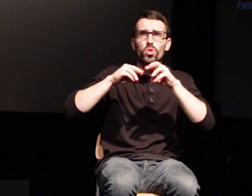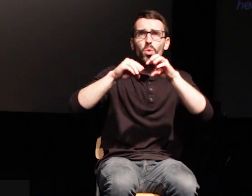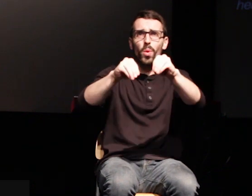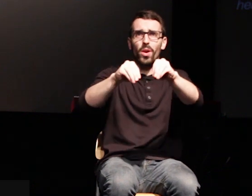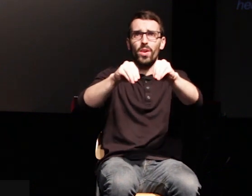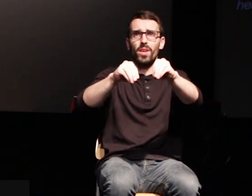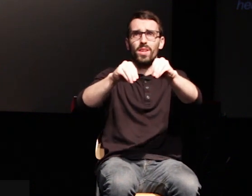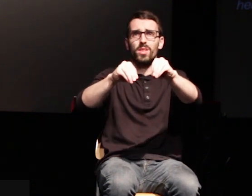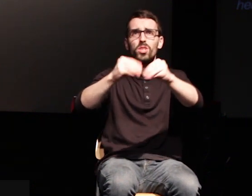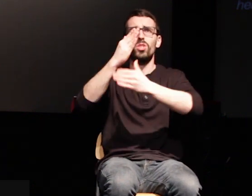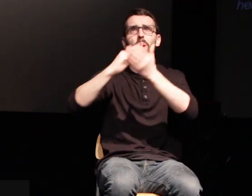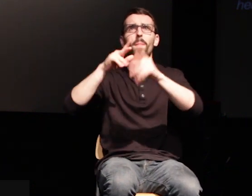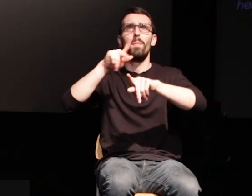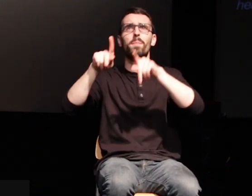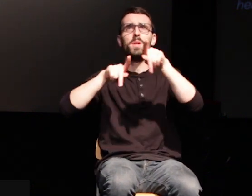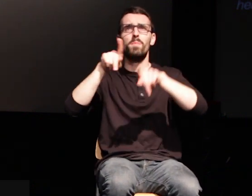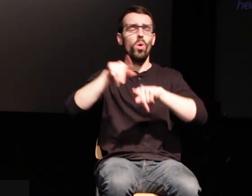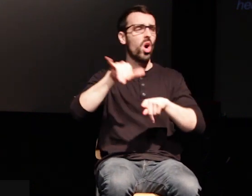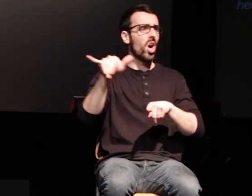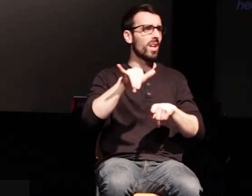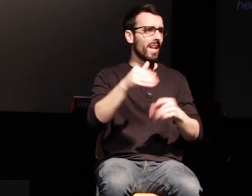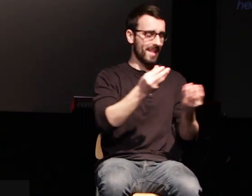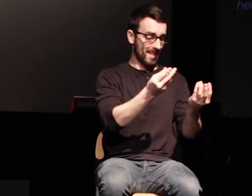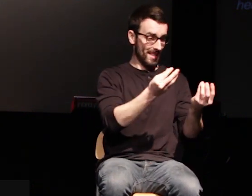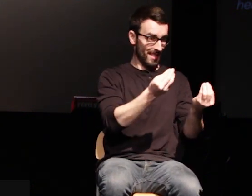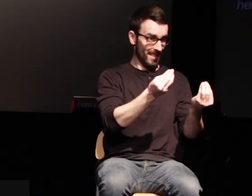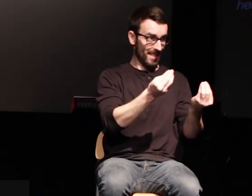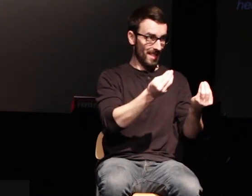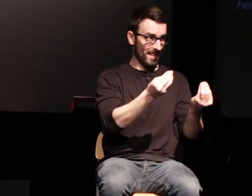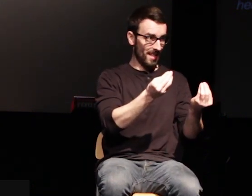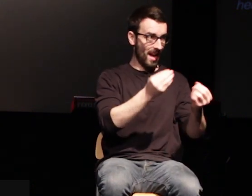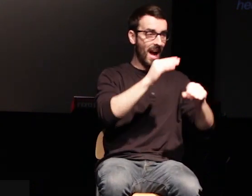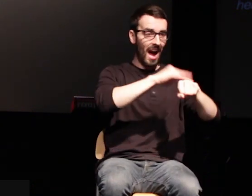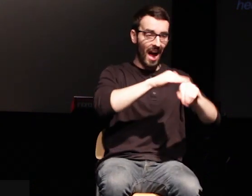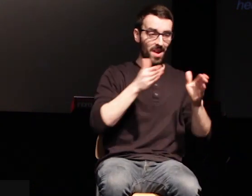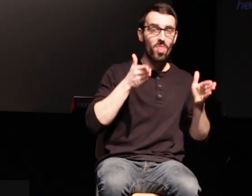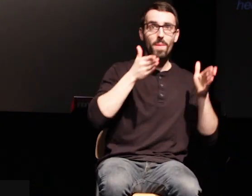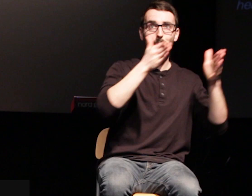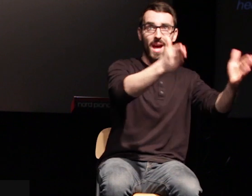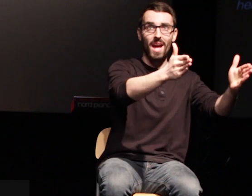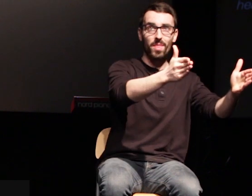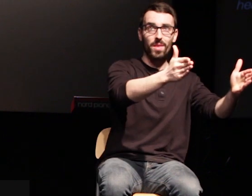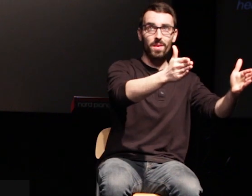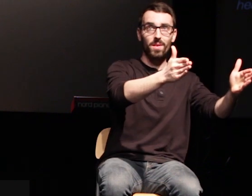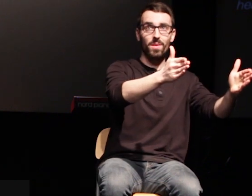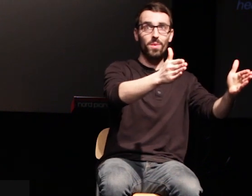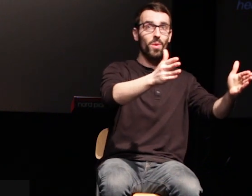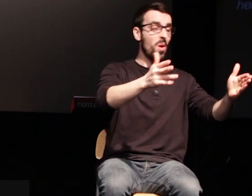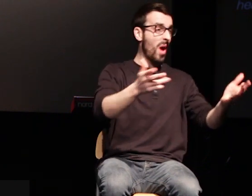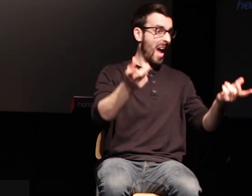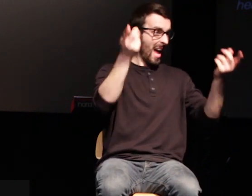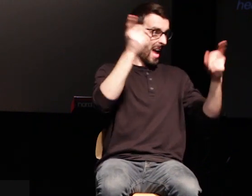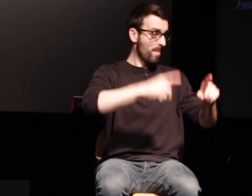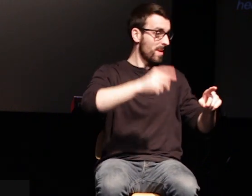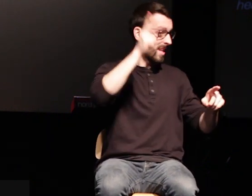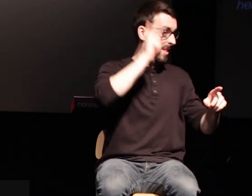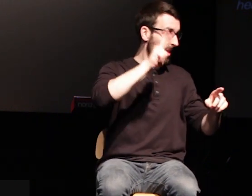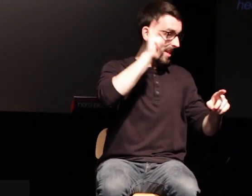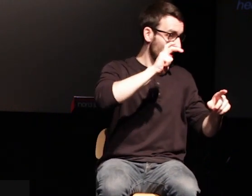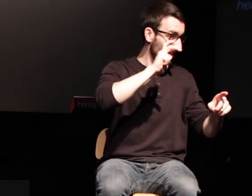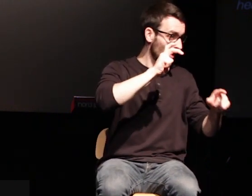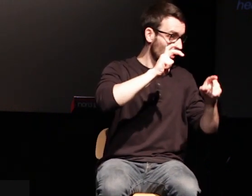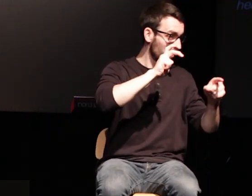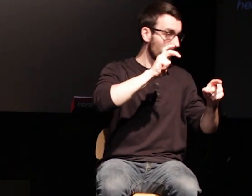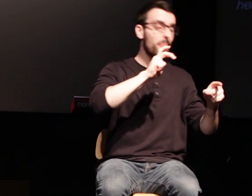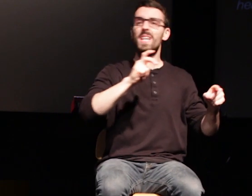the word. Some people are like seed along the path where the word is sown. As soon as they hear it, Satan comes and takes away the word that was sown in them.